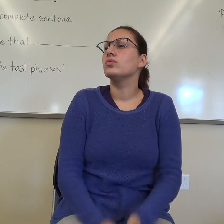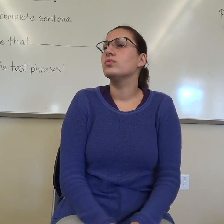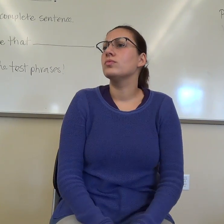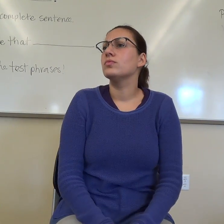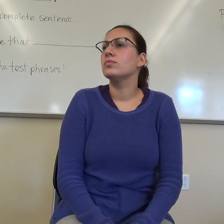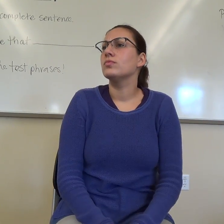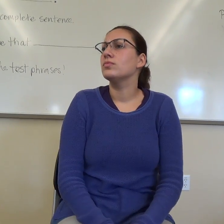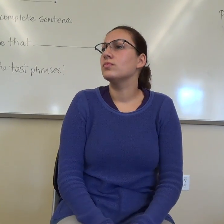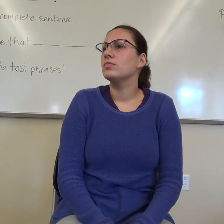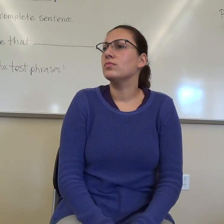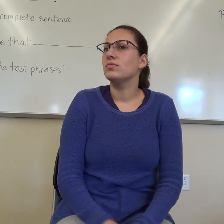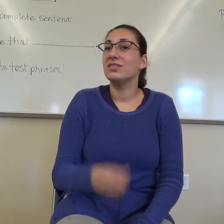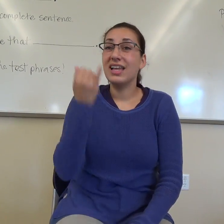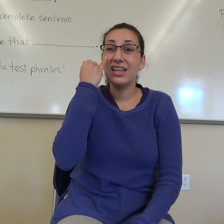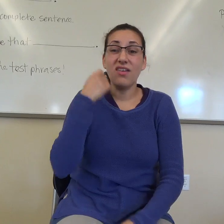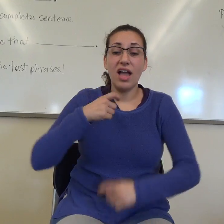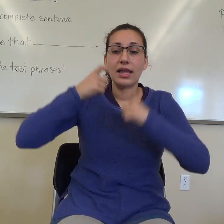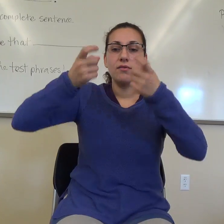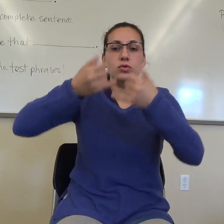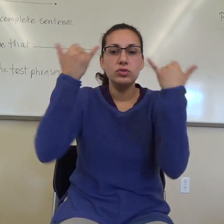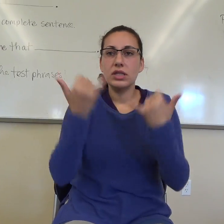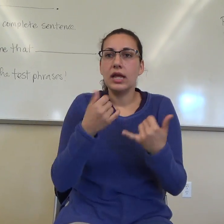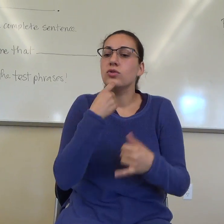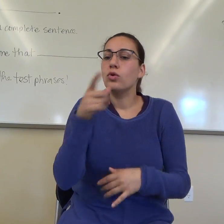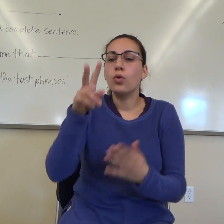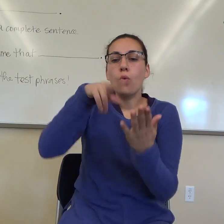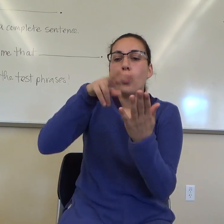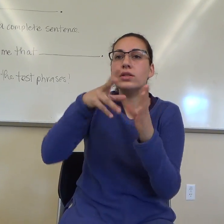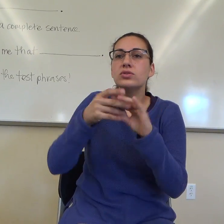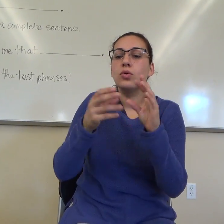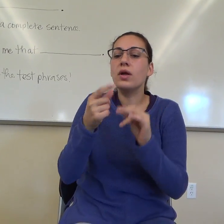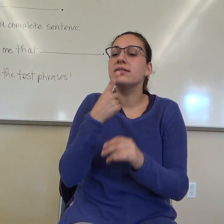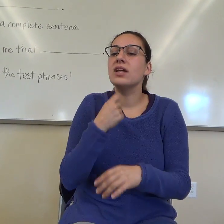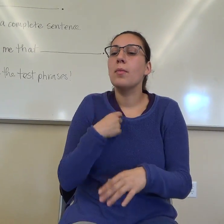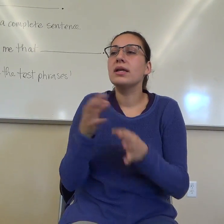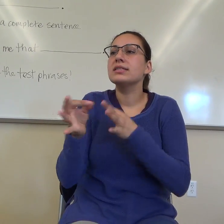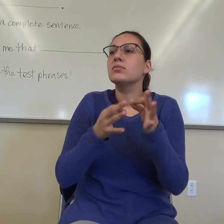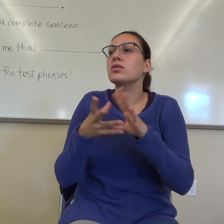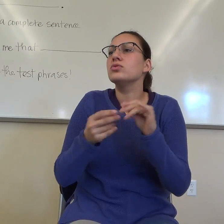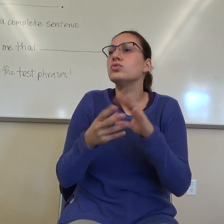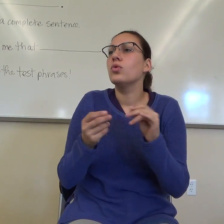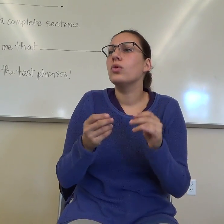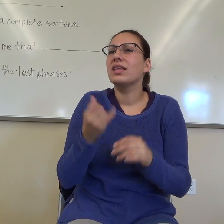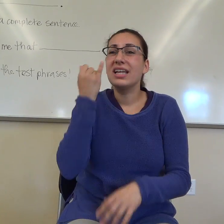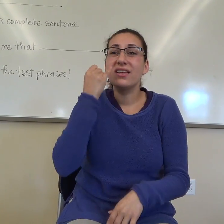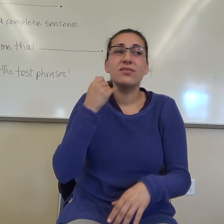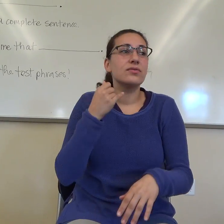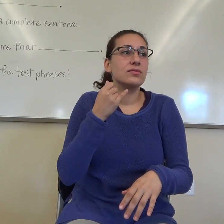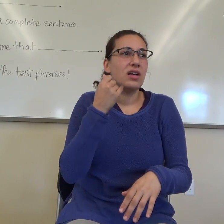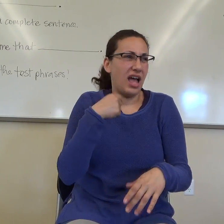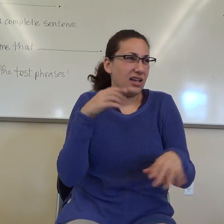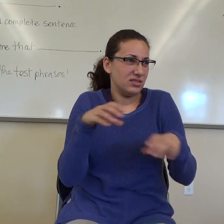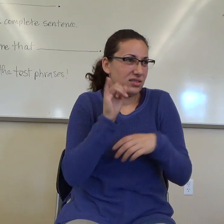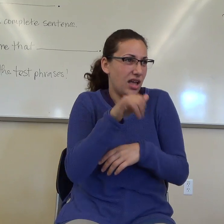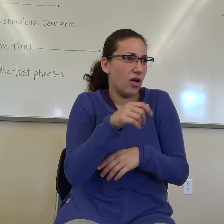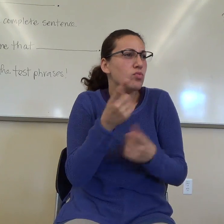If I had handed you this and said, okay, read this and tell me what it says on the day you walked into this class, what